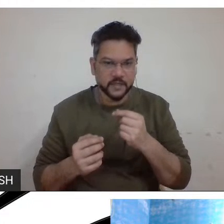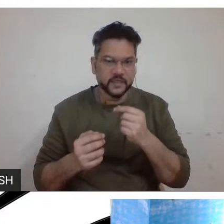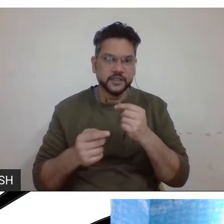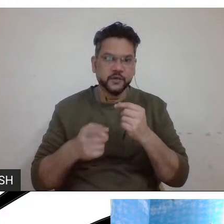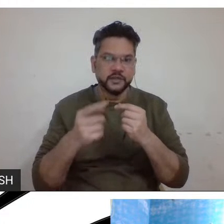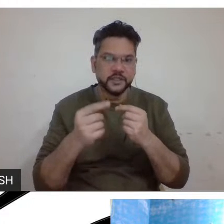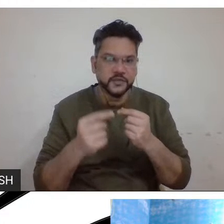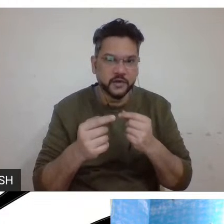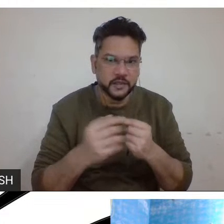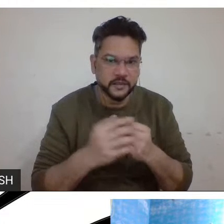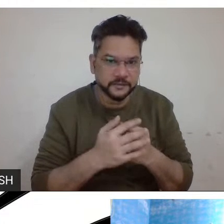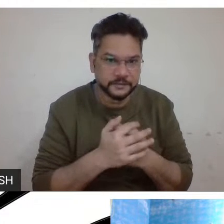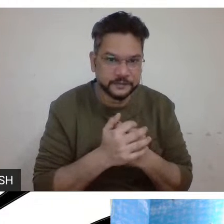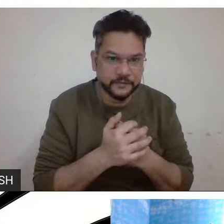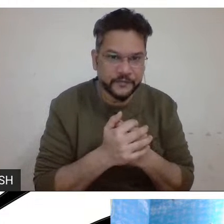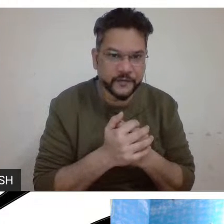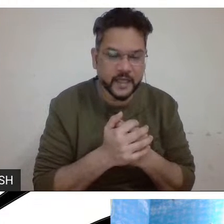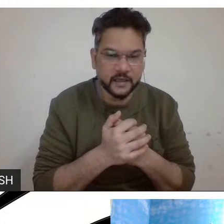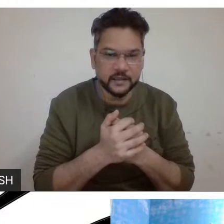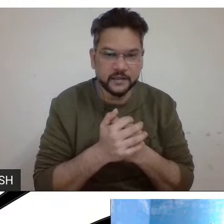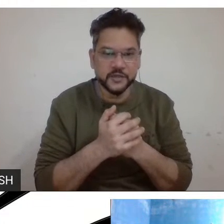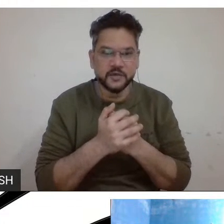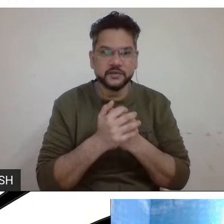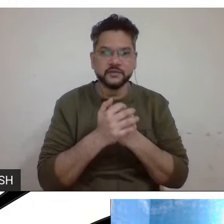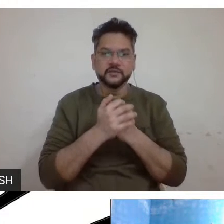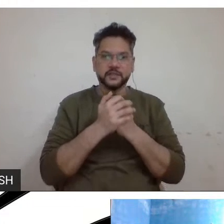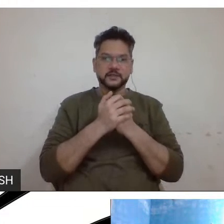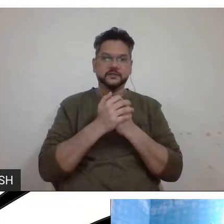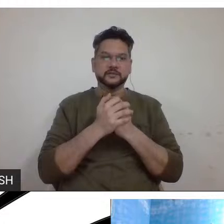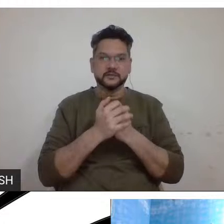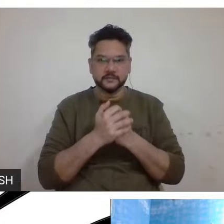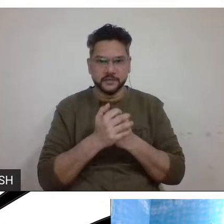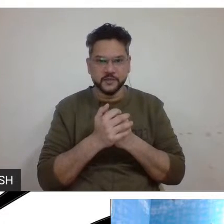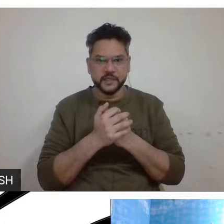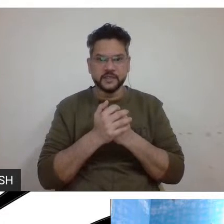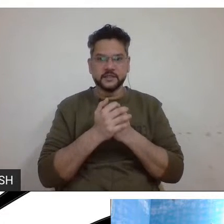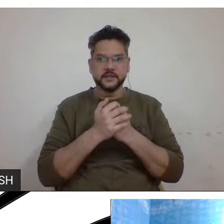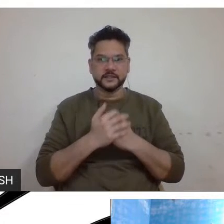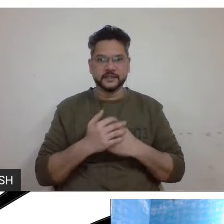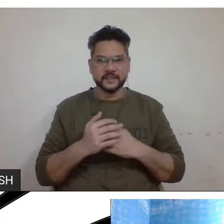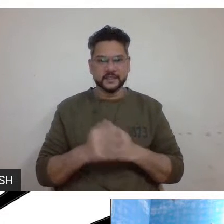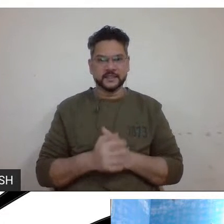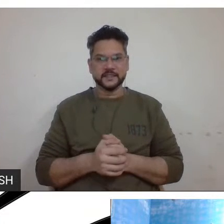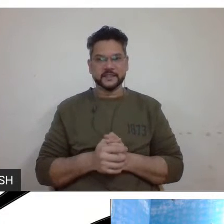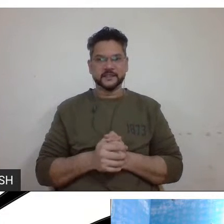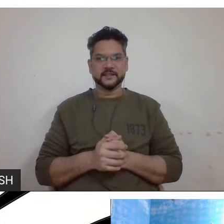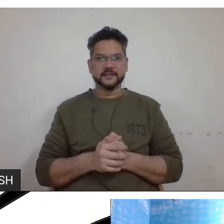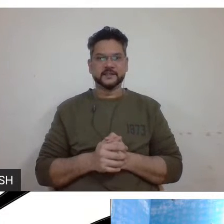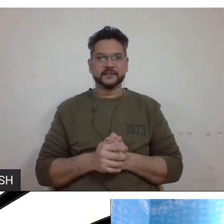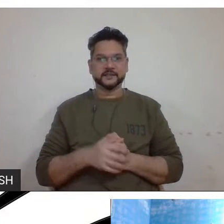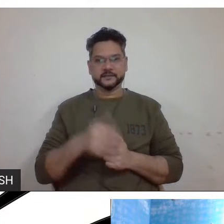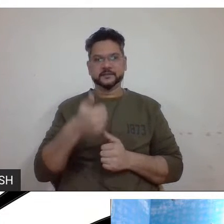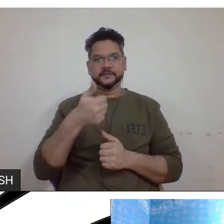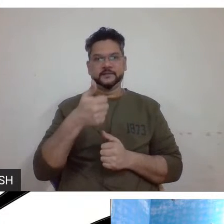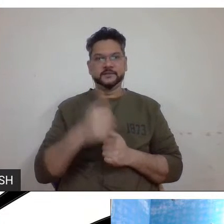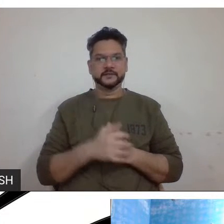Haji, Bhavna ji, you want to respond to him? Respond to Sparsh Am I sir? am I audible, sir?